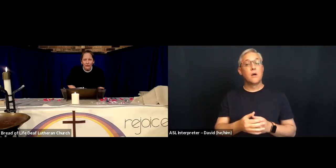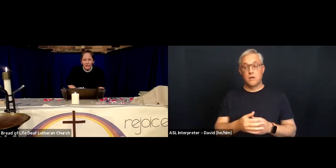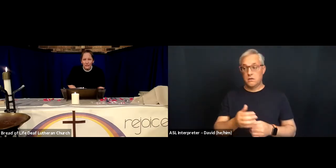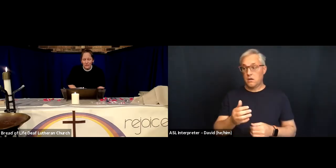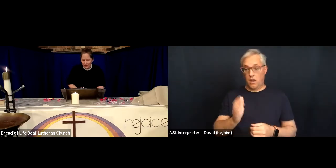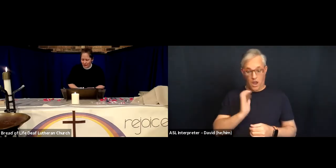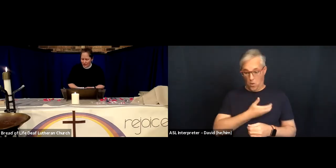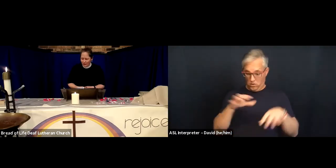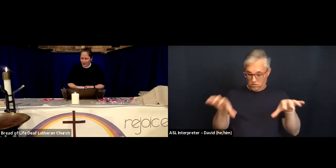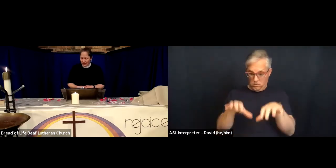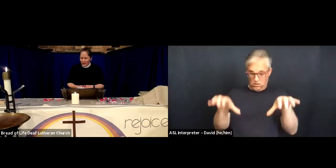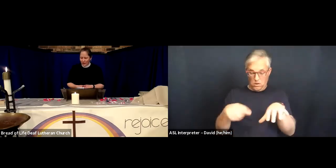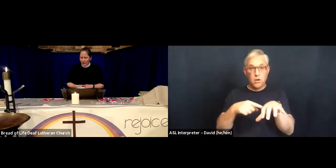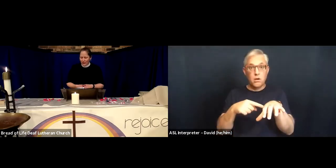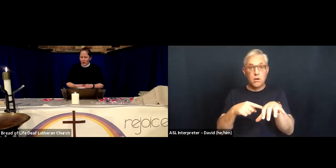matters.